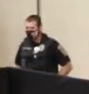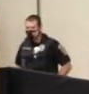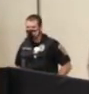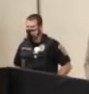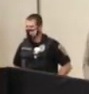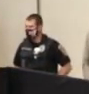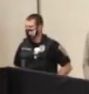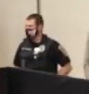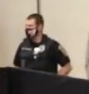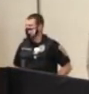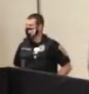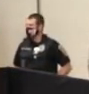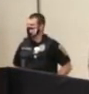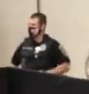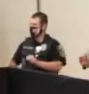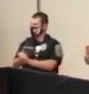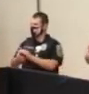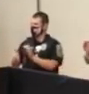Cole Joseph Hogan.